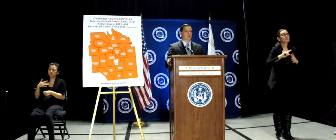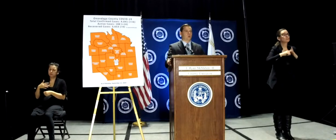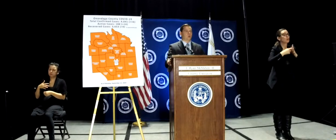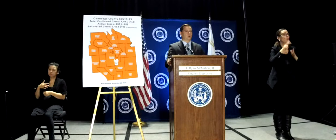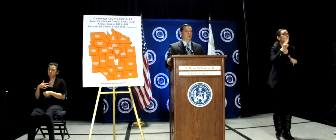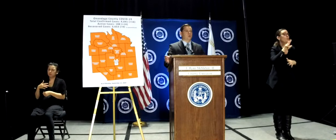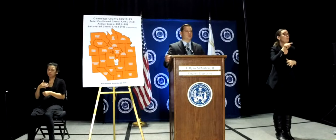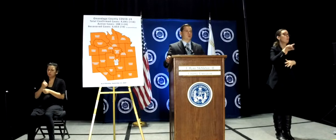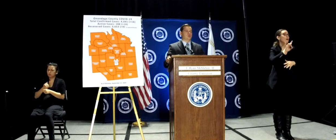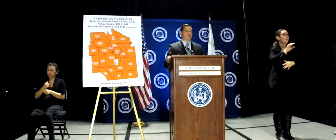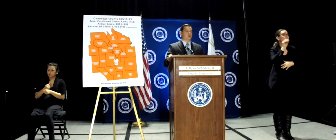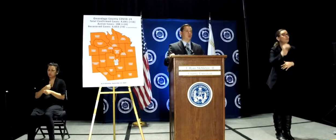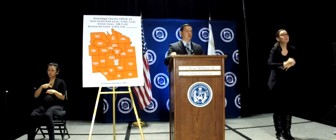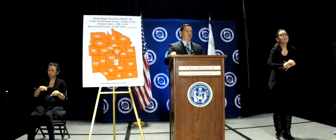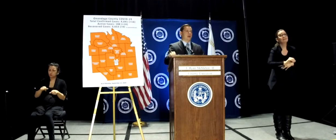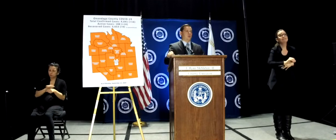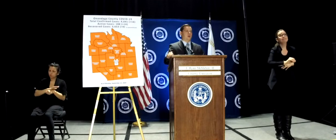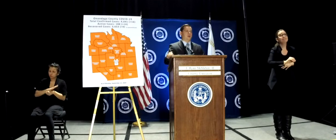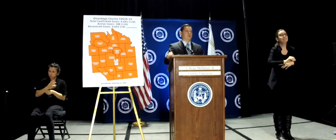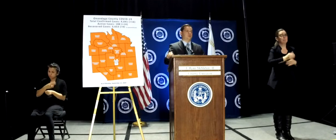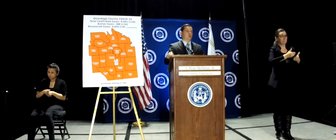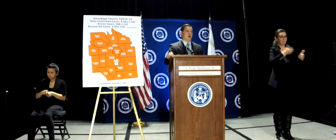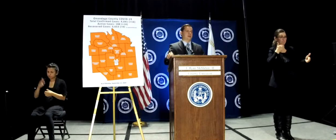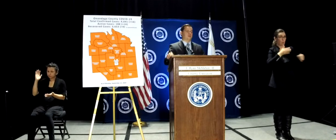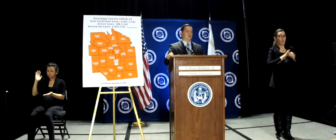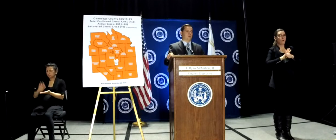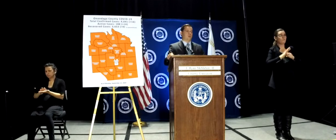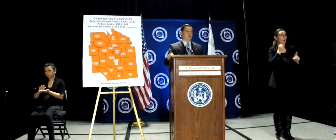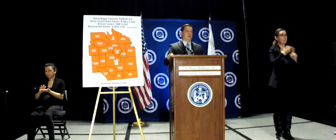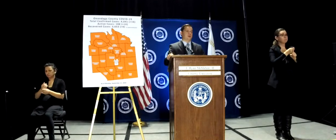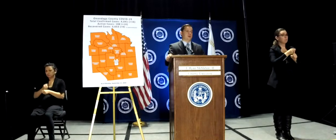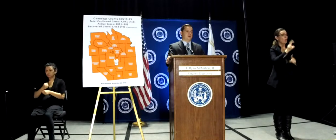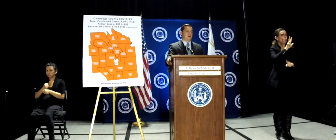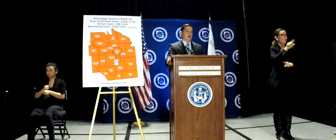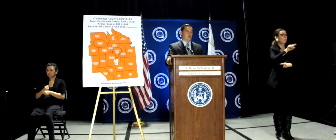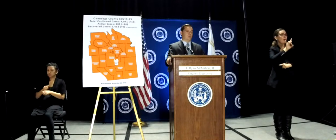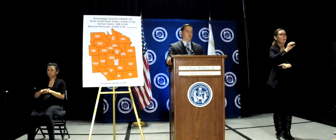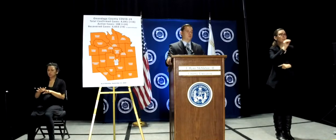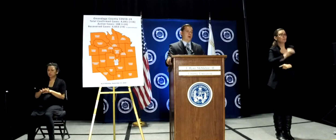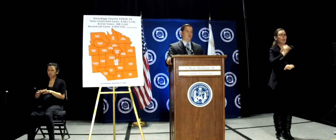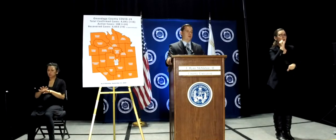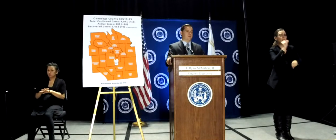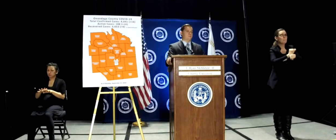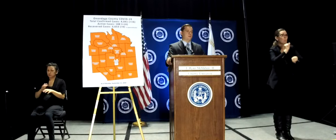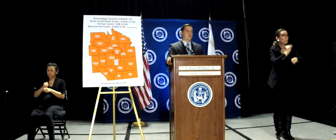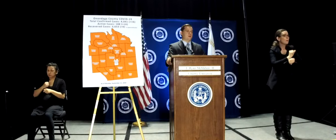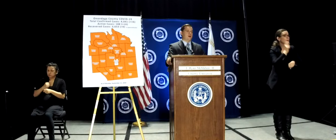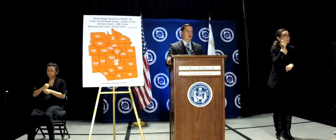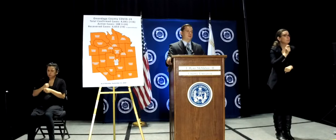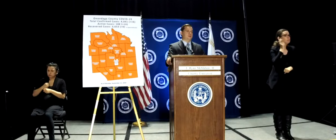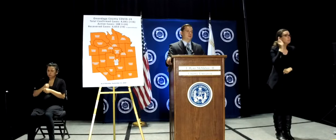and we were surgically looking at ways proactively where we can help reduce poverty.